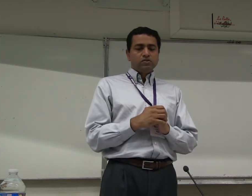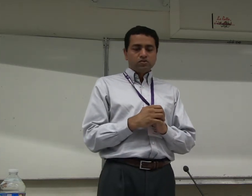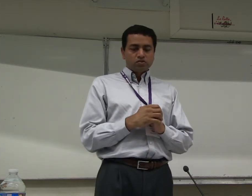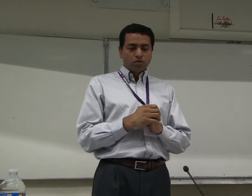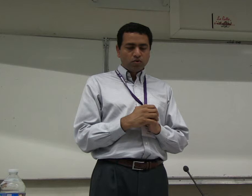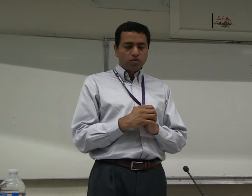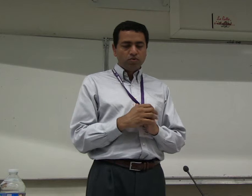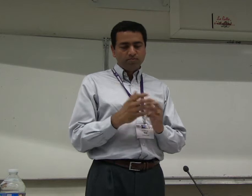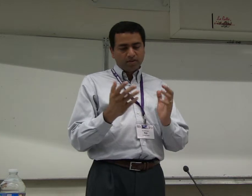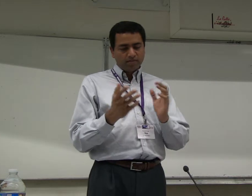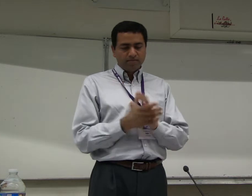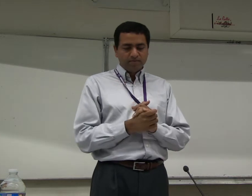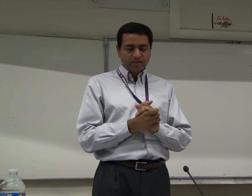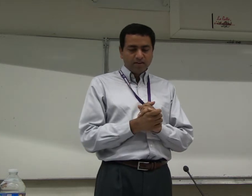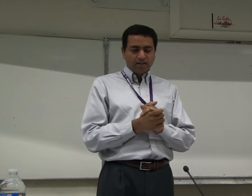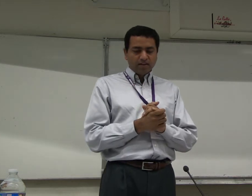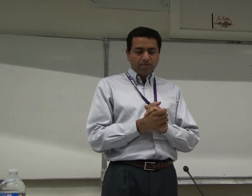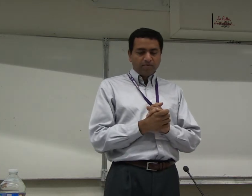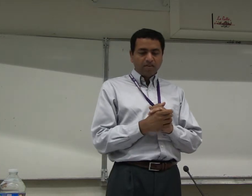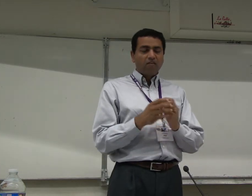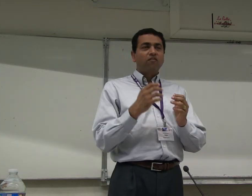in the majority written language.